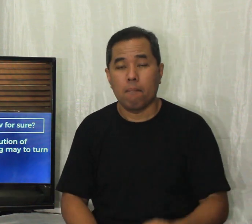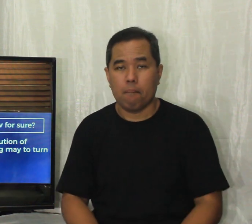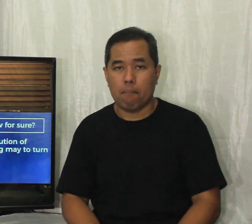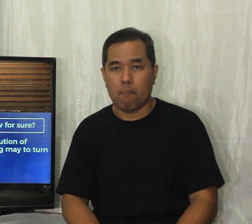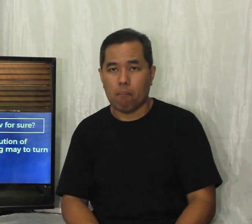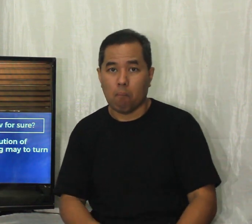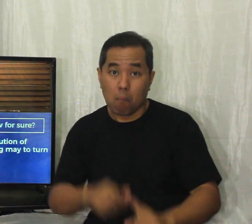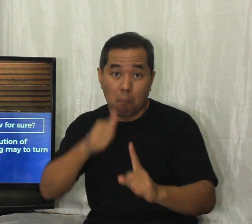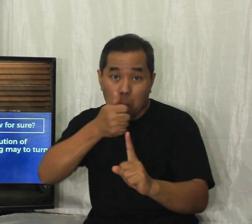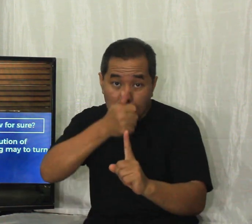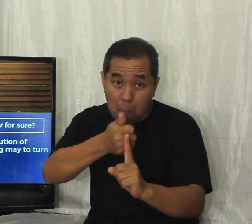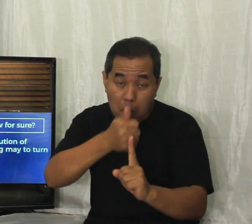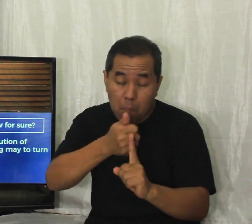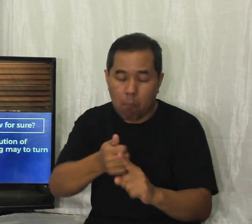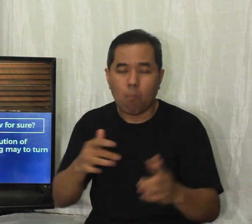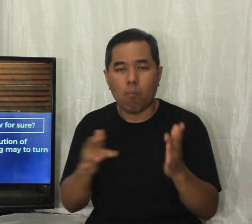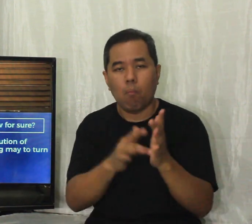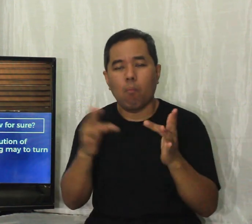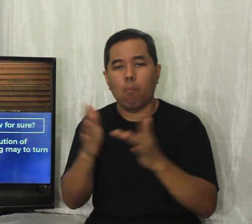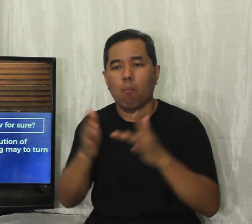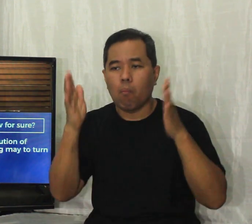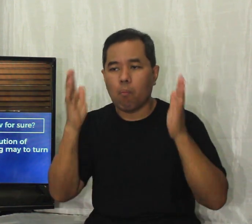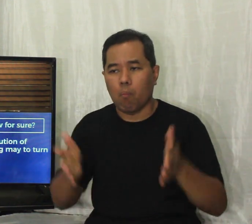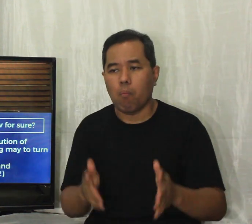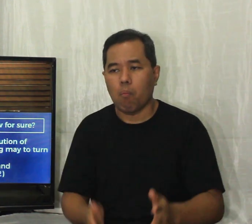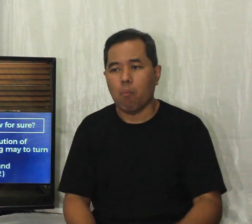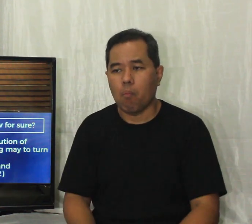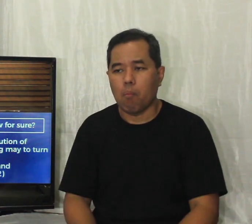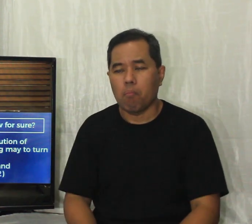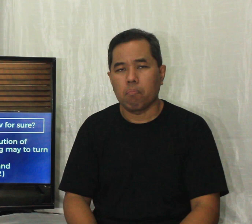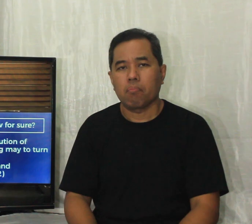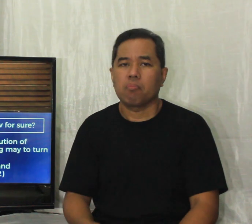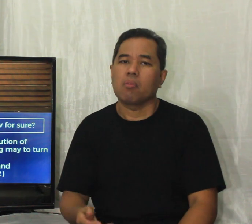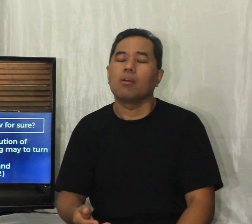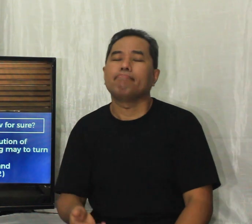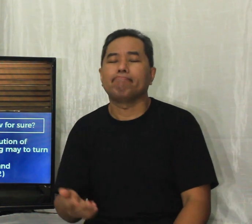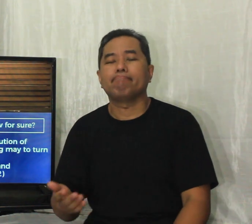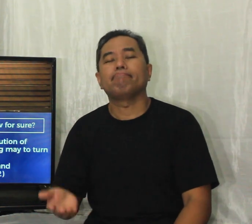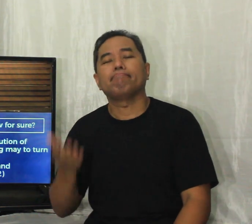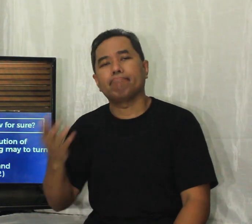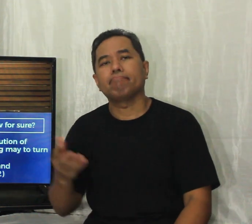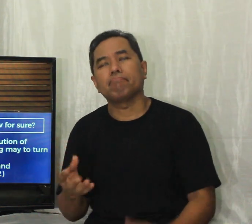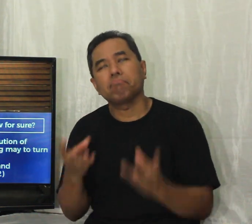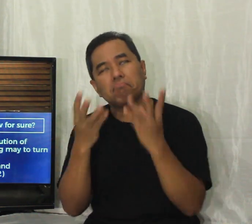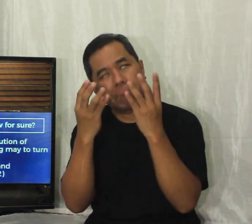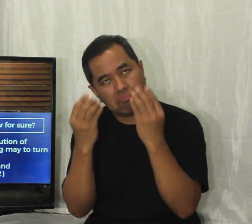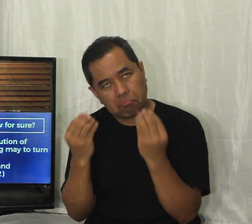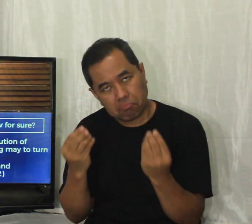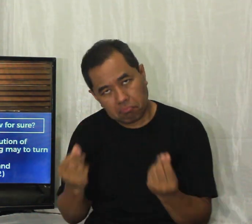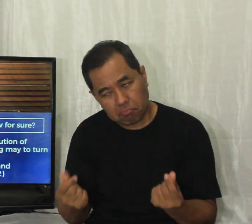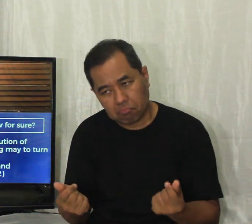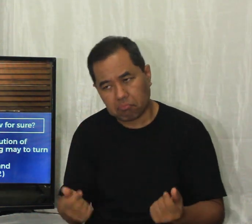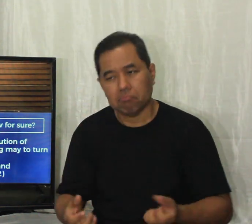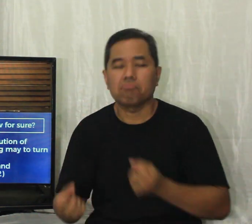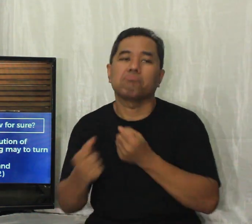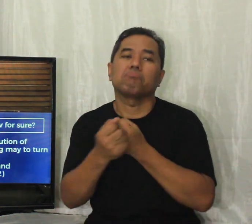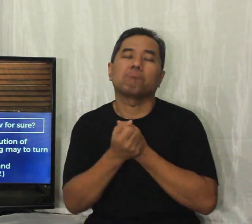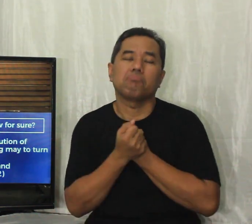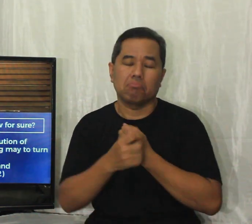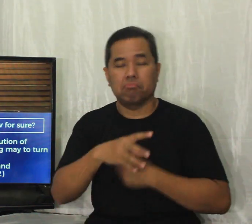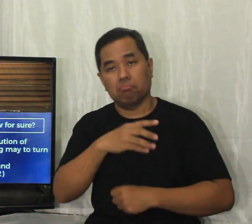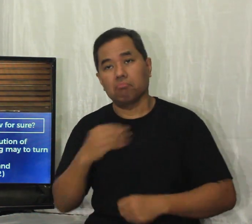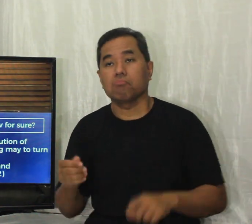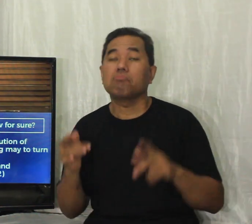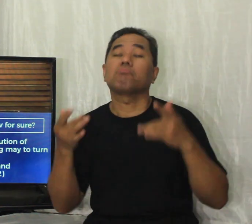all Christians. There is going to be a decreasing of love and compassion, both within the family of faith and just